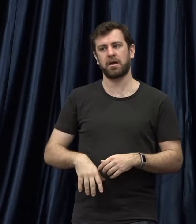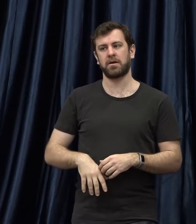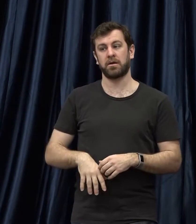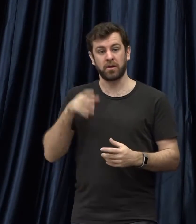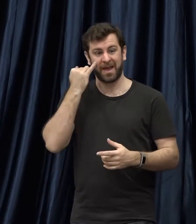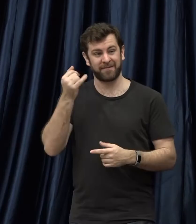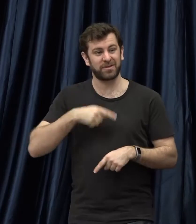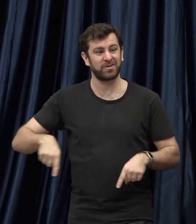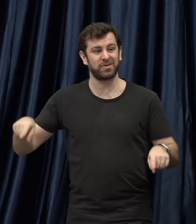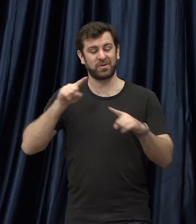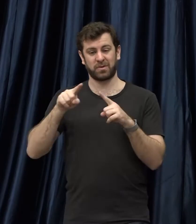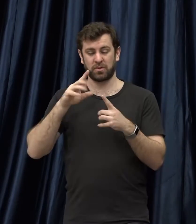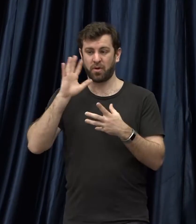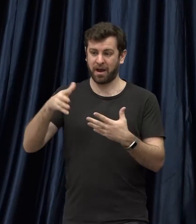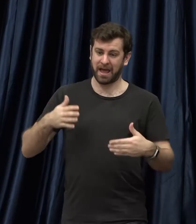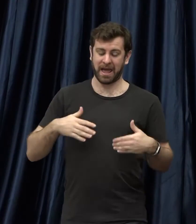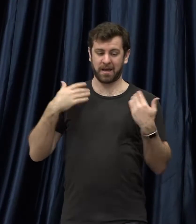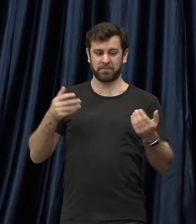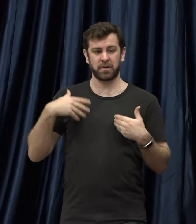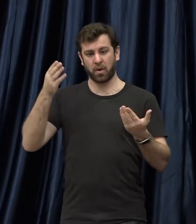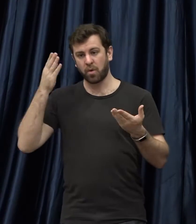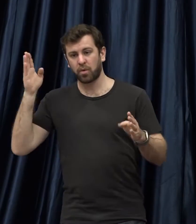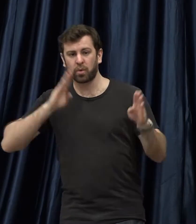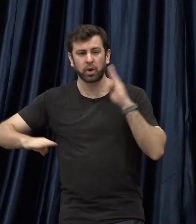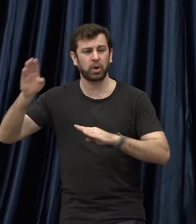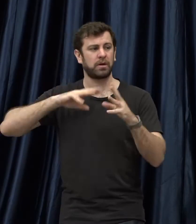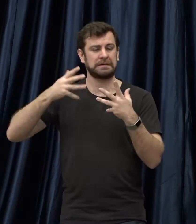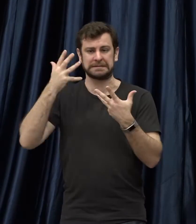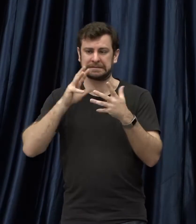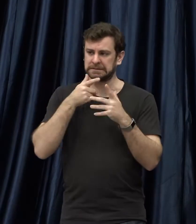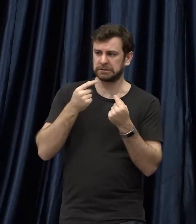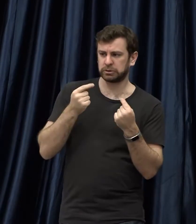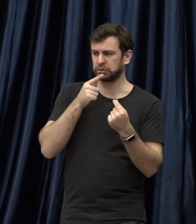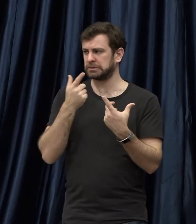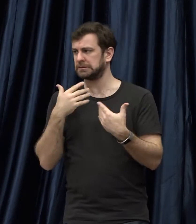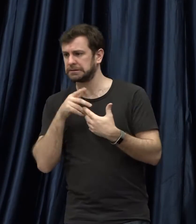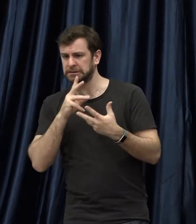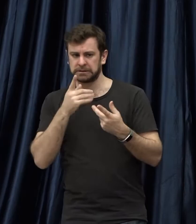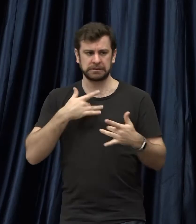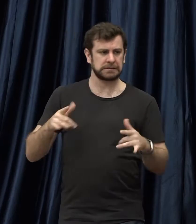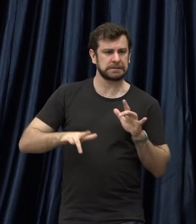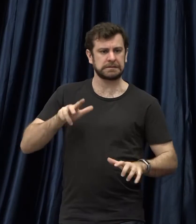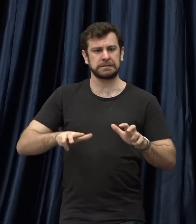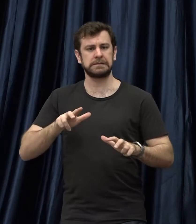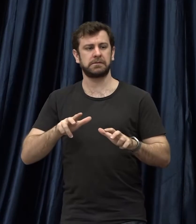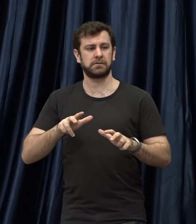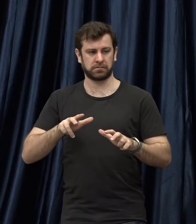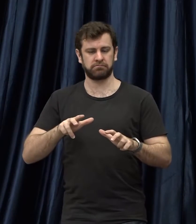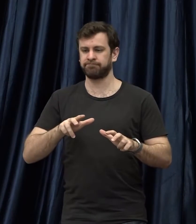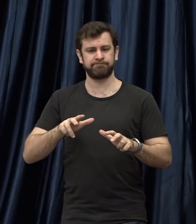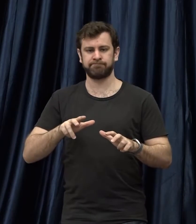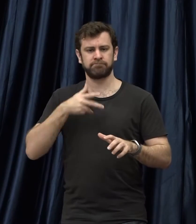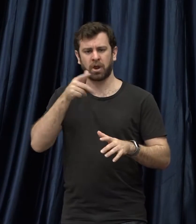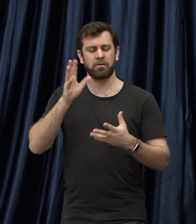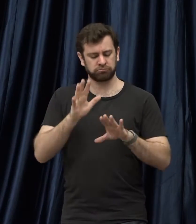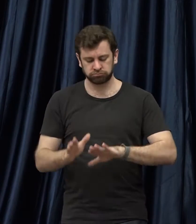with worry. Don't ruin your mind with pessimism, negativity.